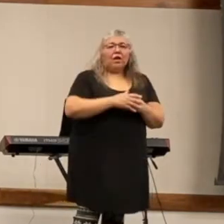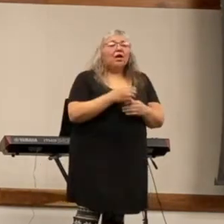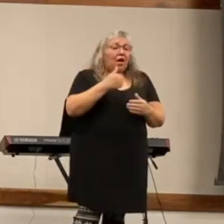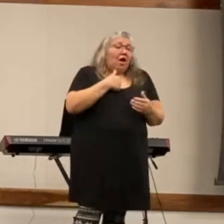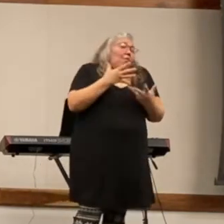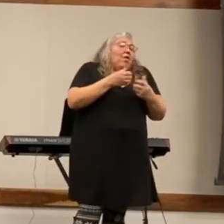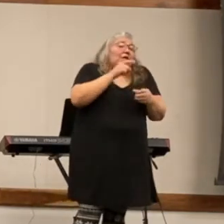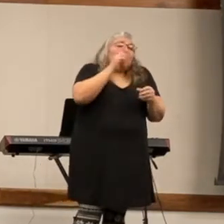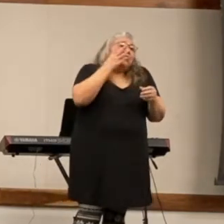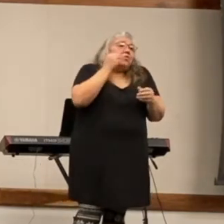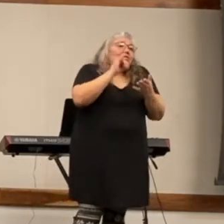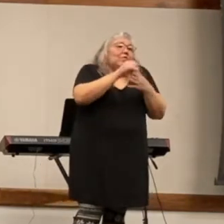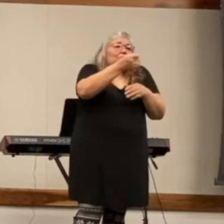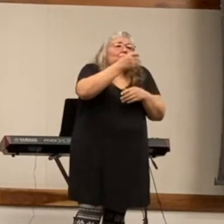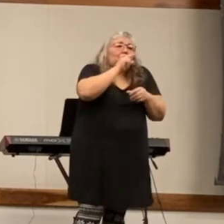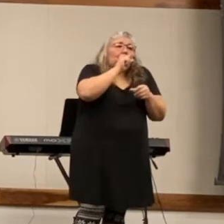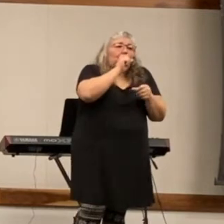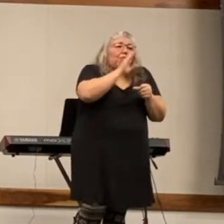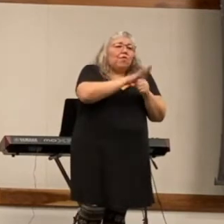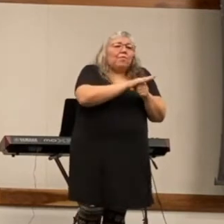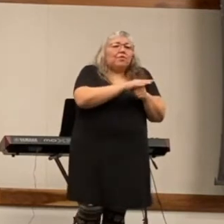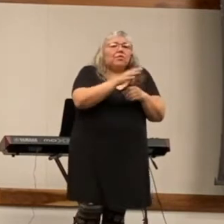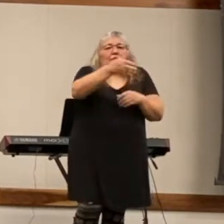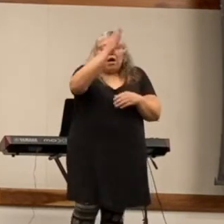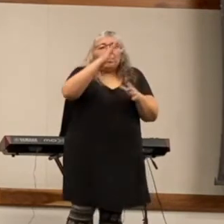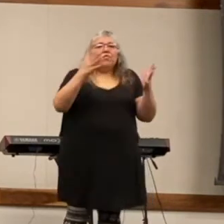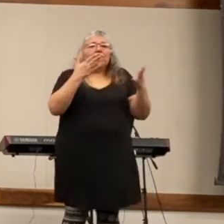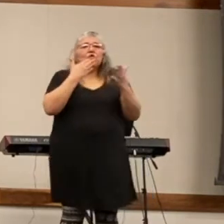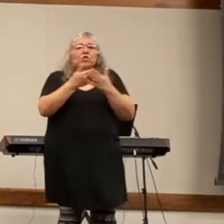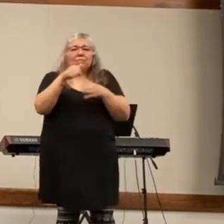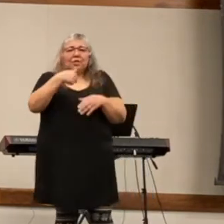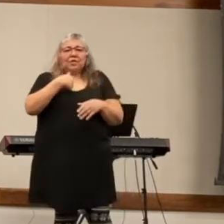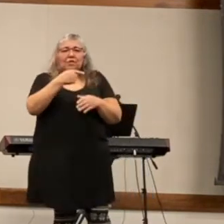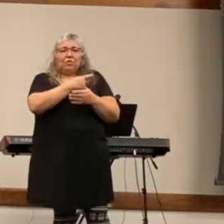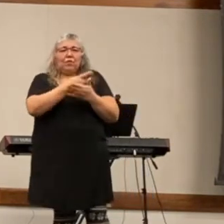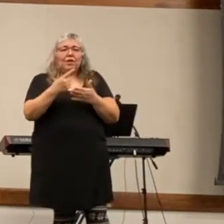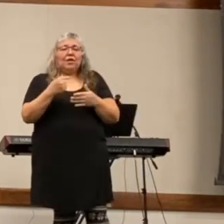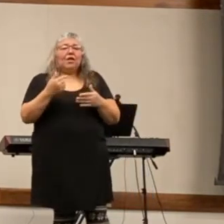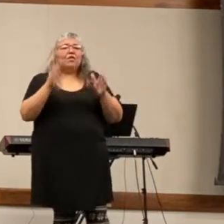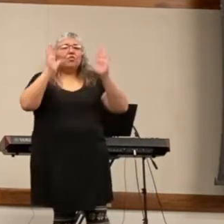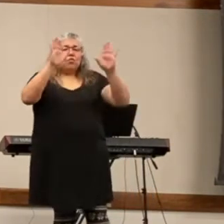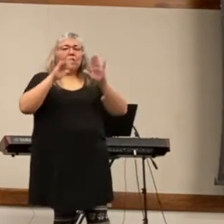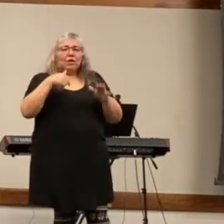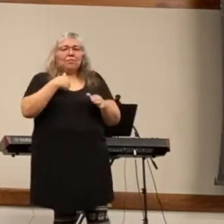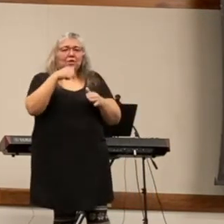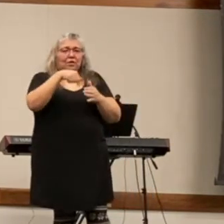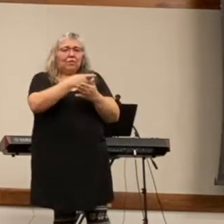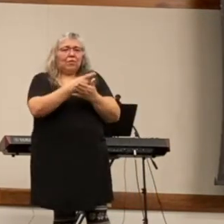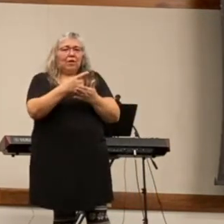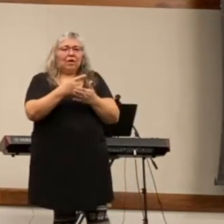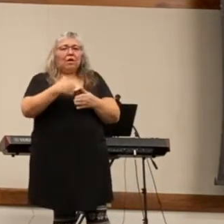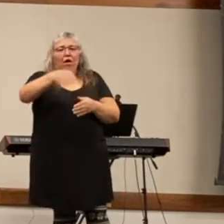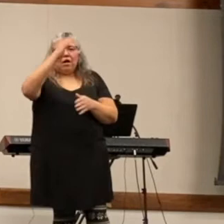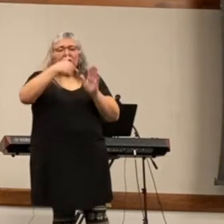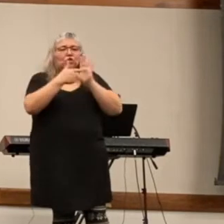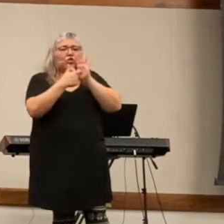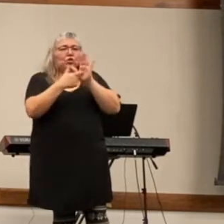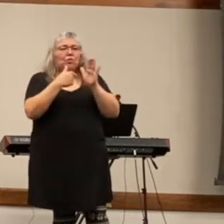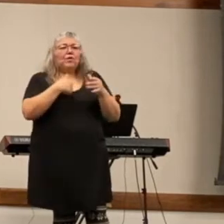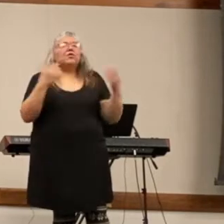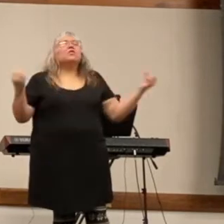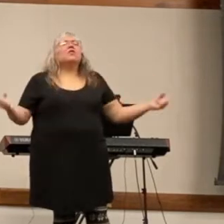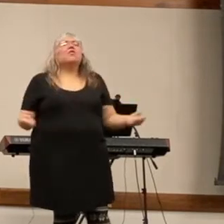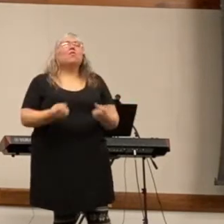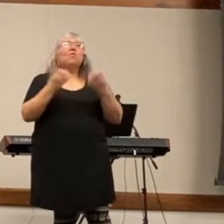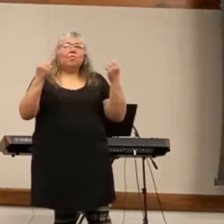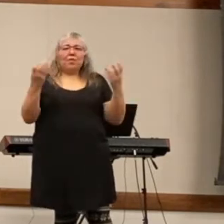to experience the promises of God. God has been very good to me this week. God has been very great to me this week. God has shown me so many